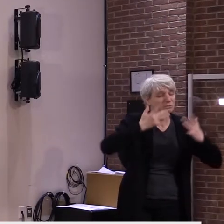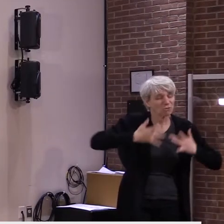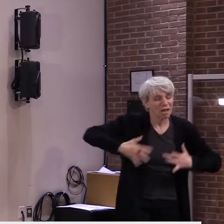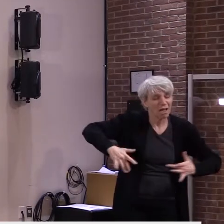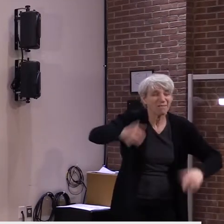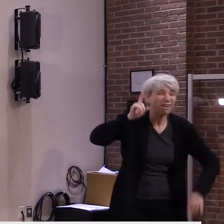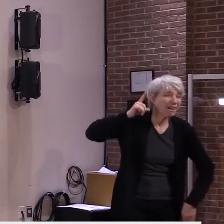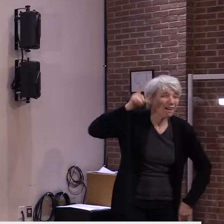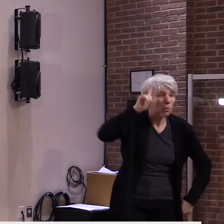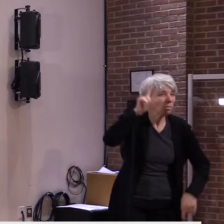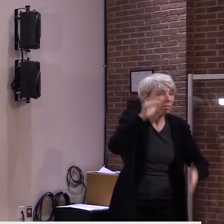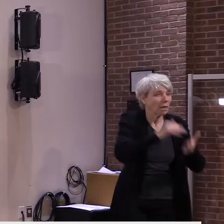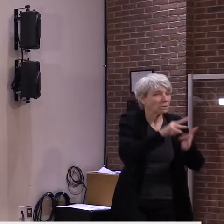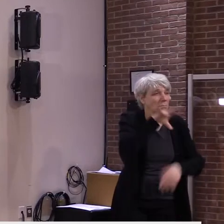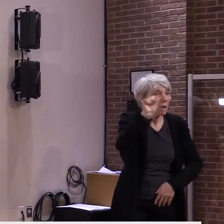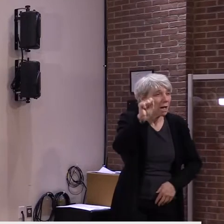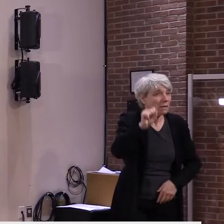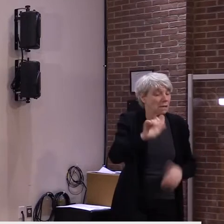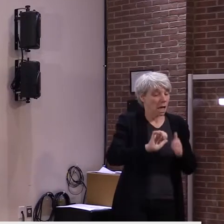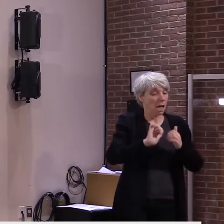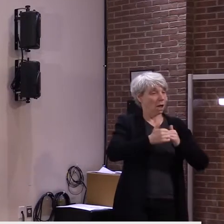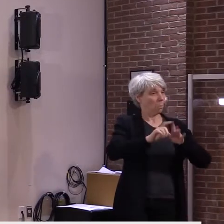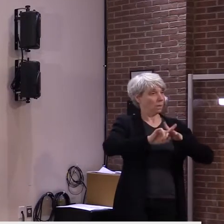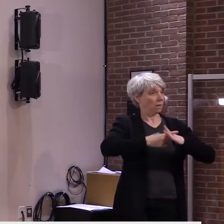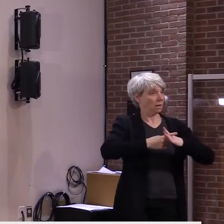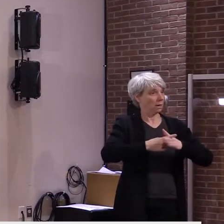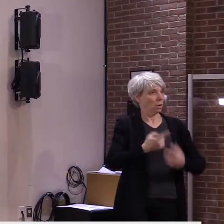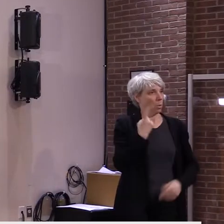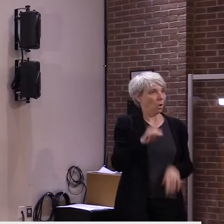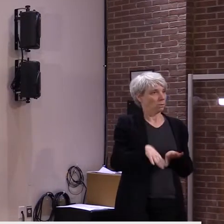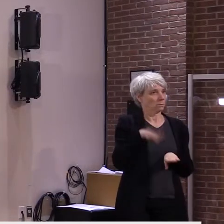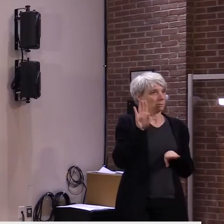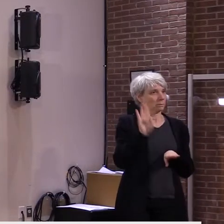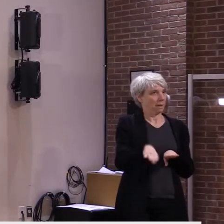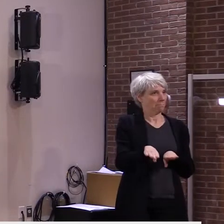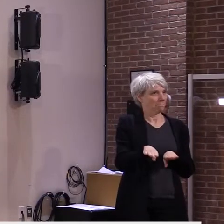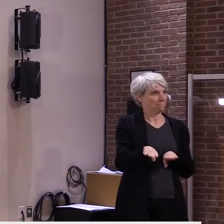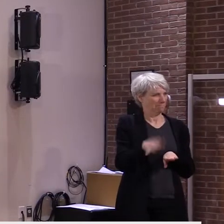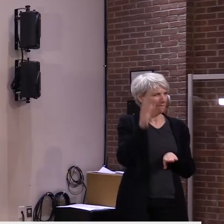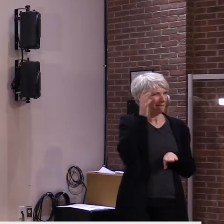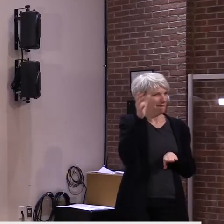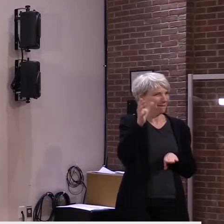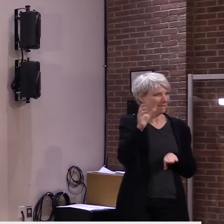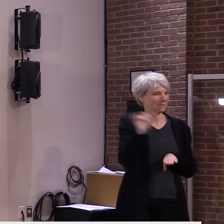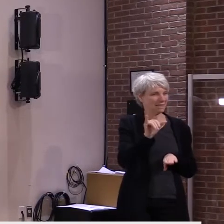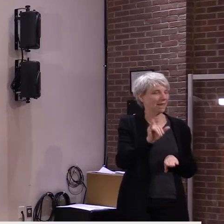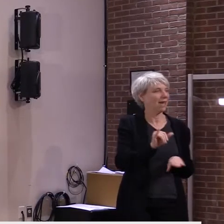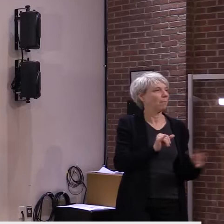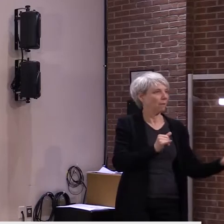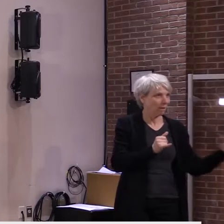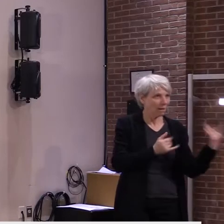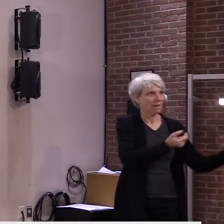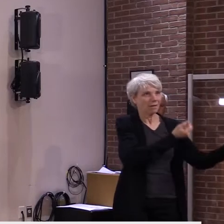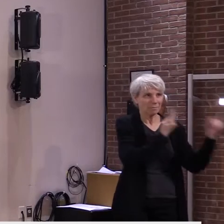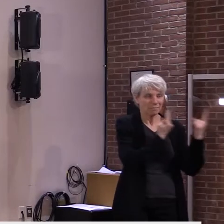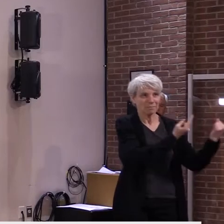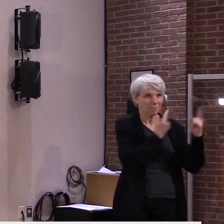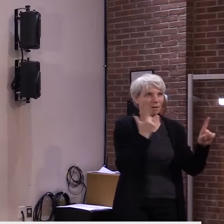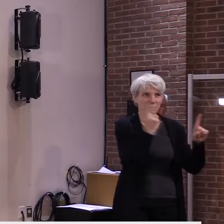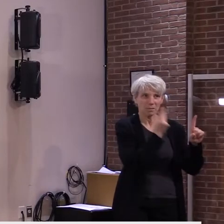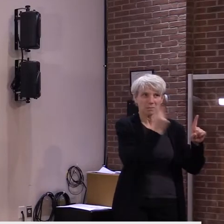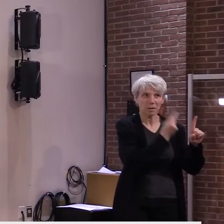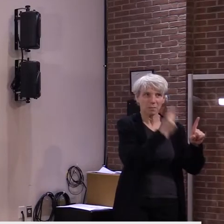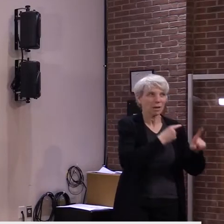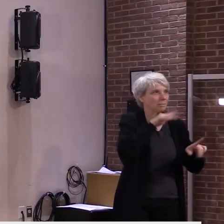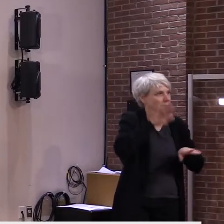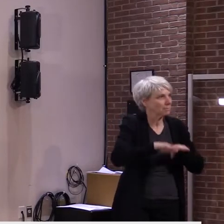step. And thanks to each of you, we are almost there. The work is not over, but we really